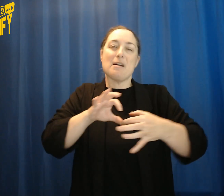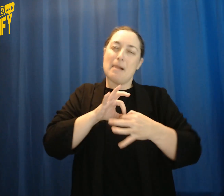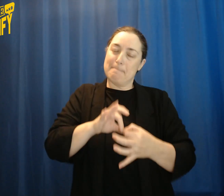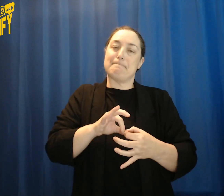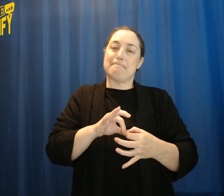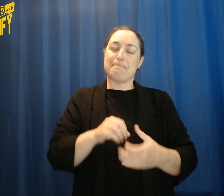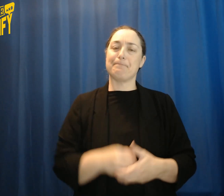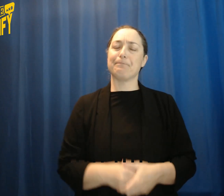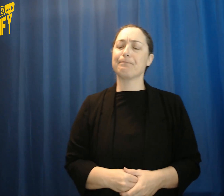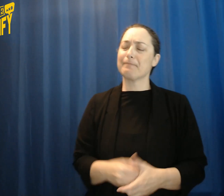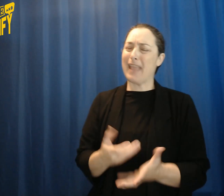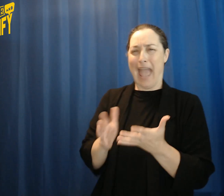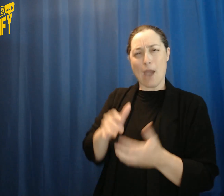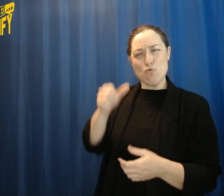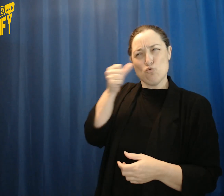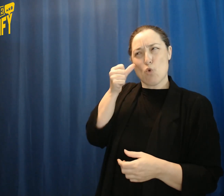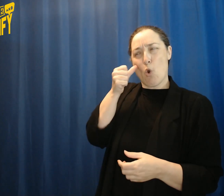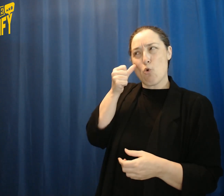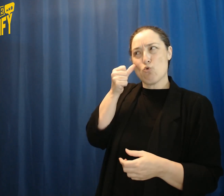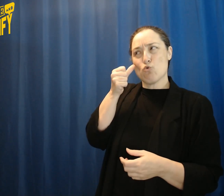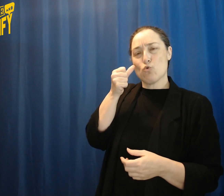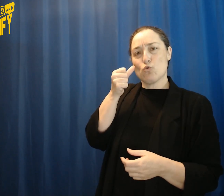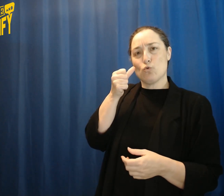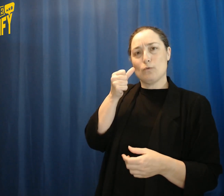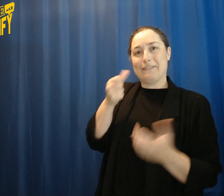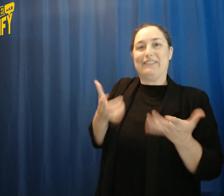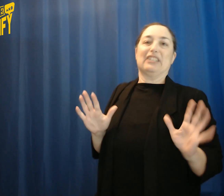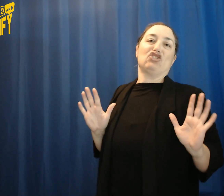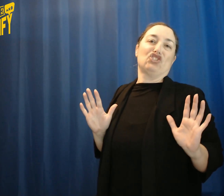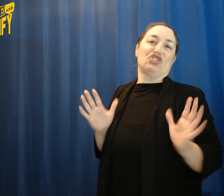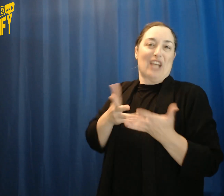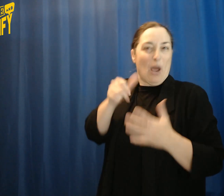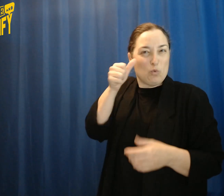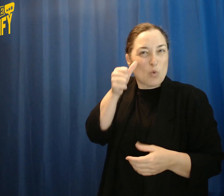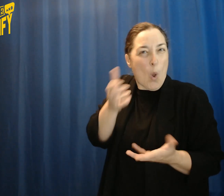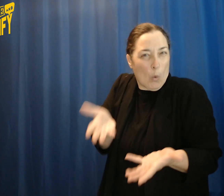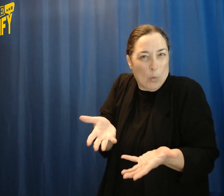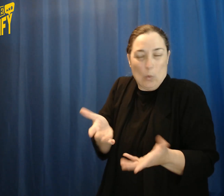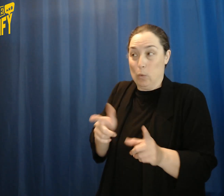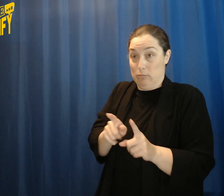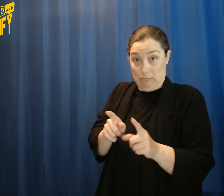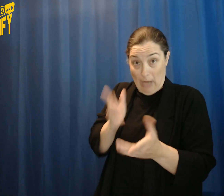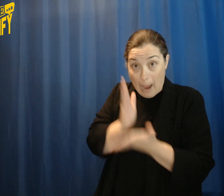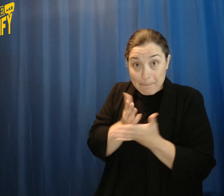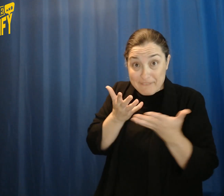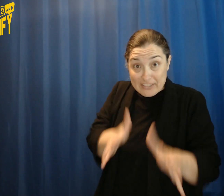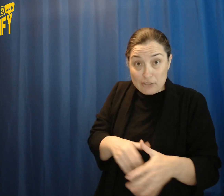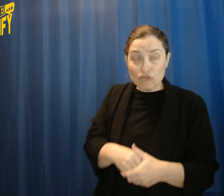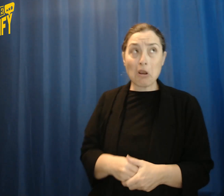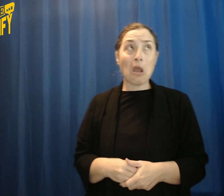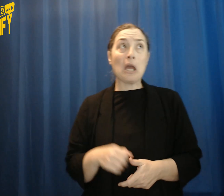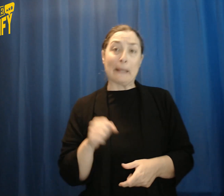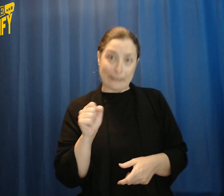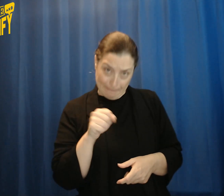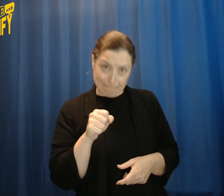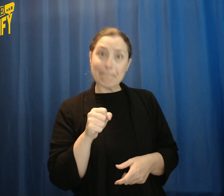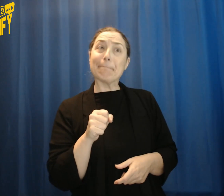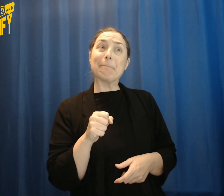you know when something's finished? For you, is it ever finished? Yep, it's finished. I have the